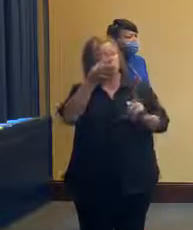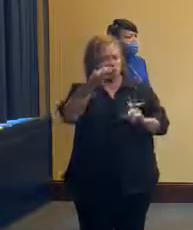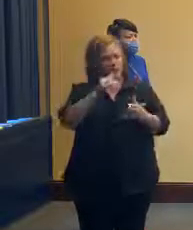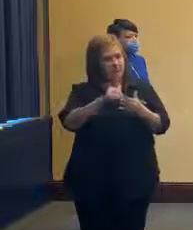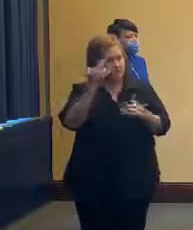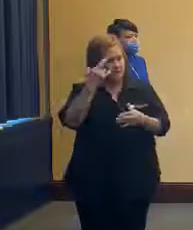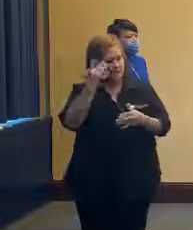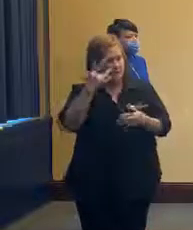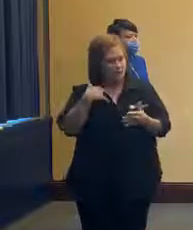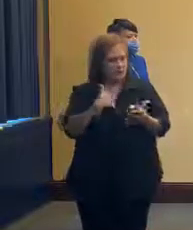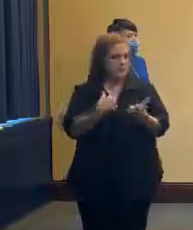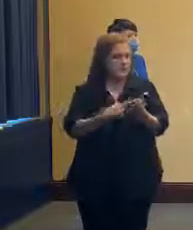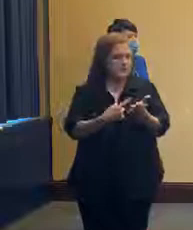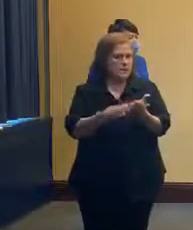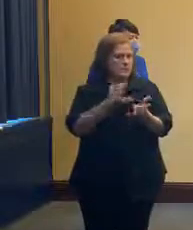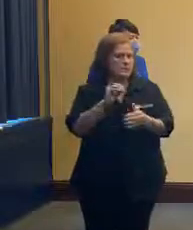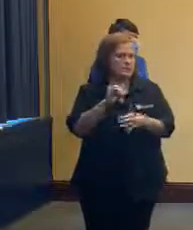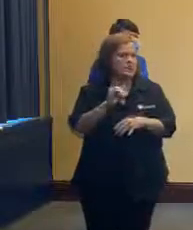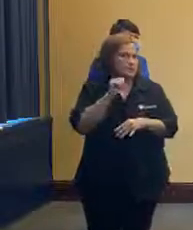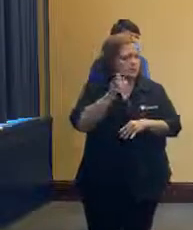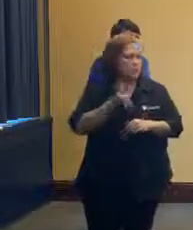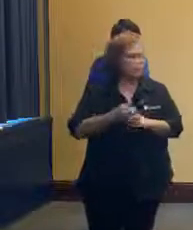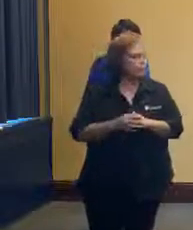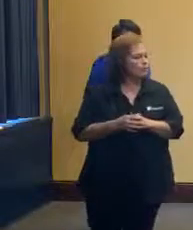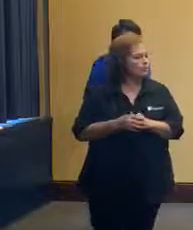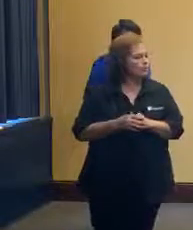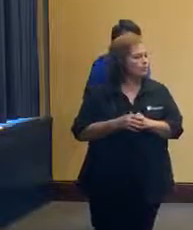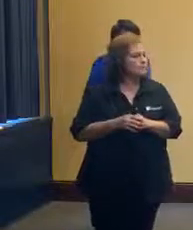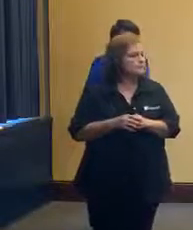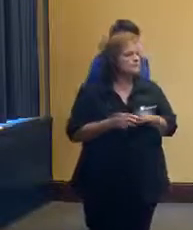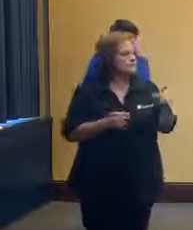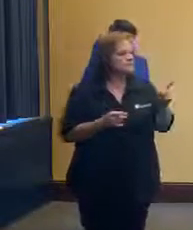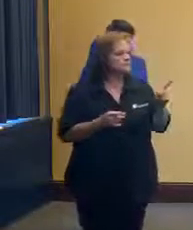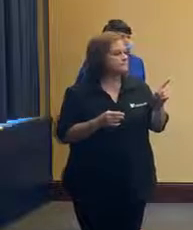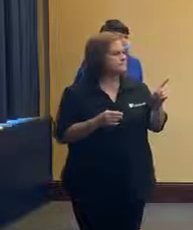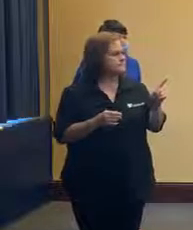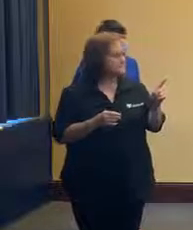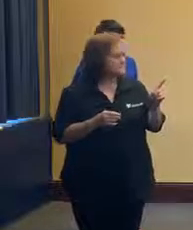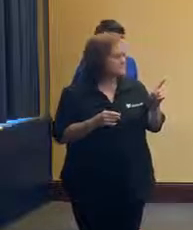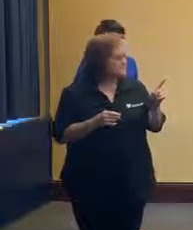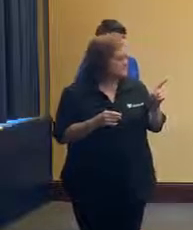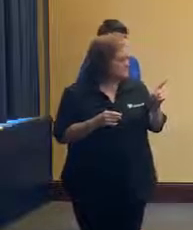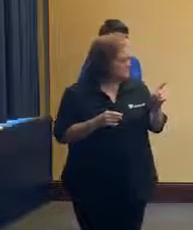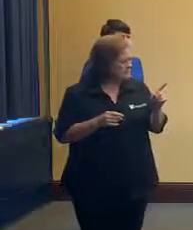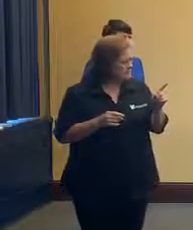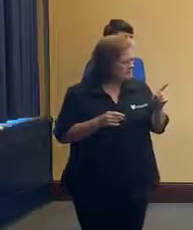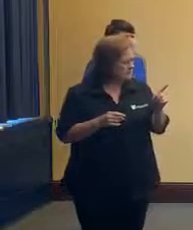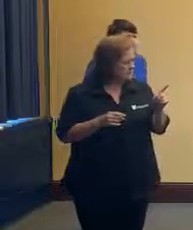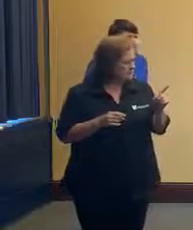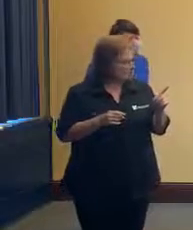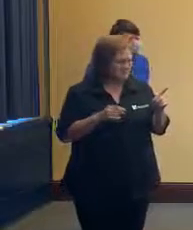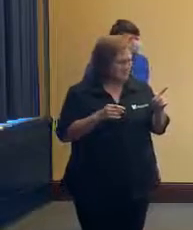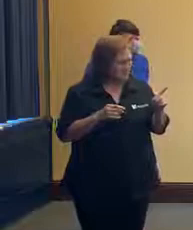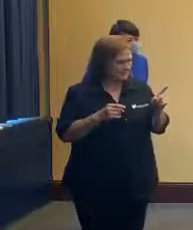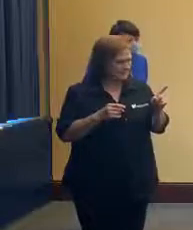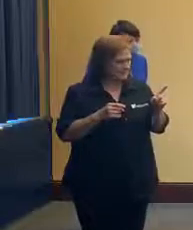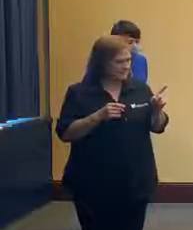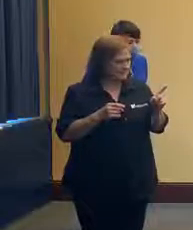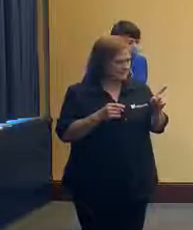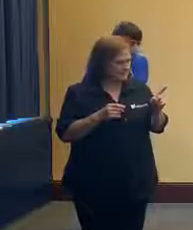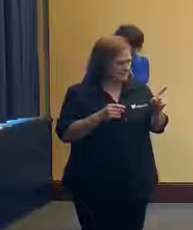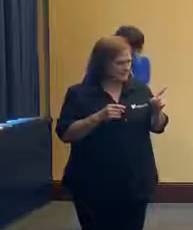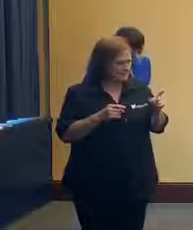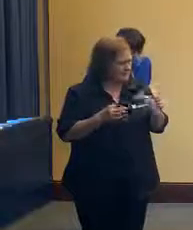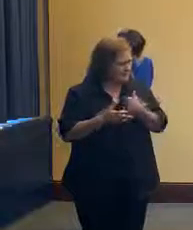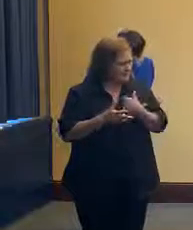that we're discussing the COI tomorrow. The advocate? A couple questions. The